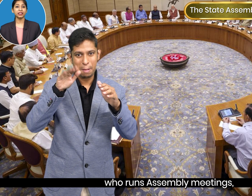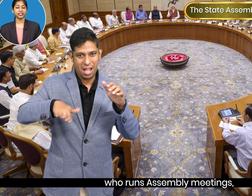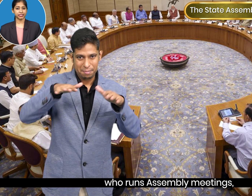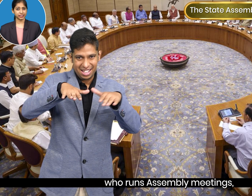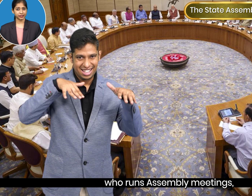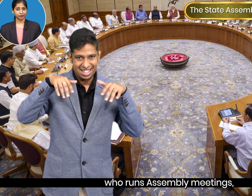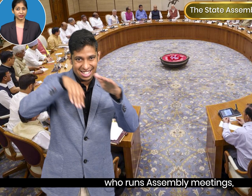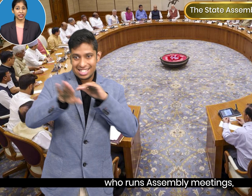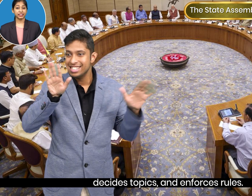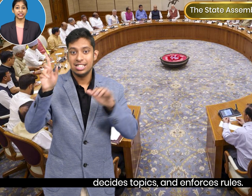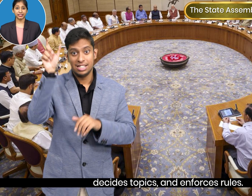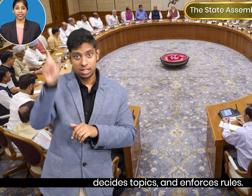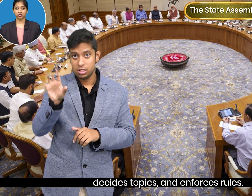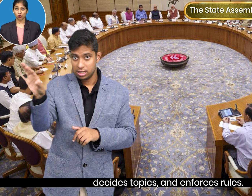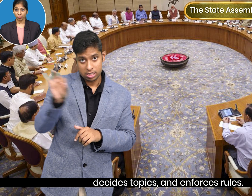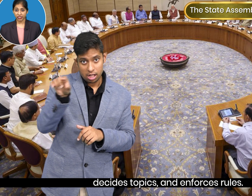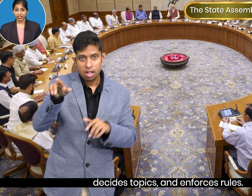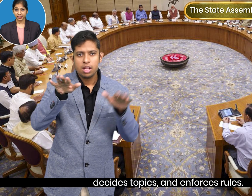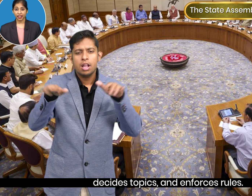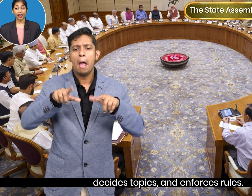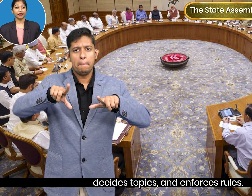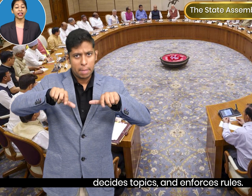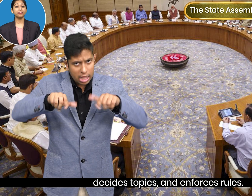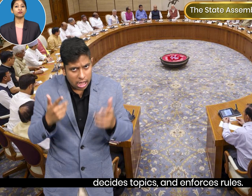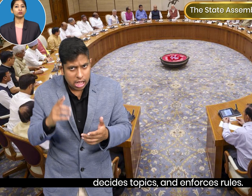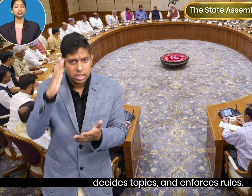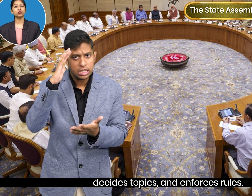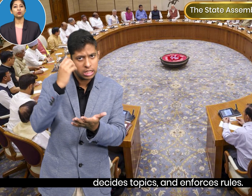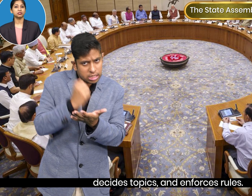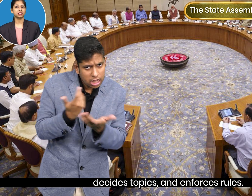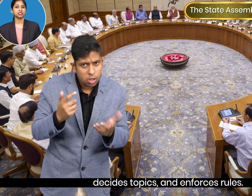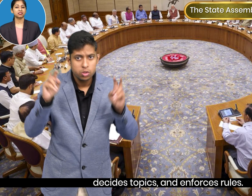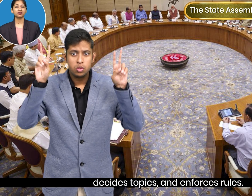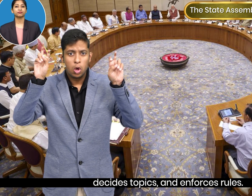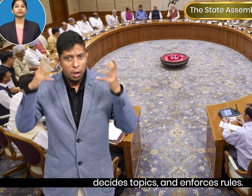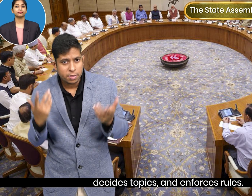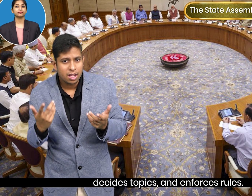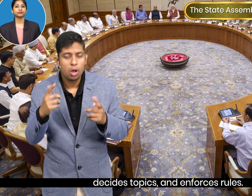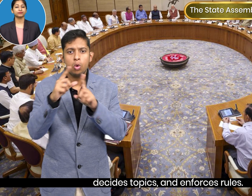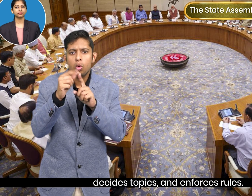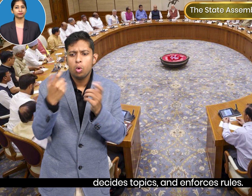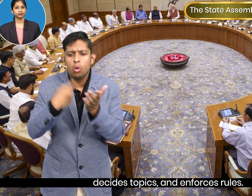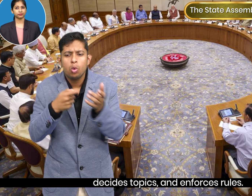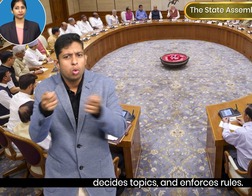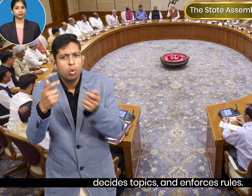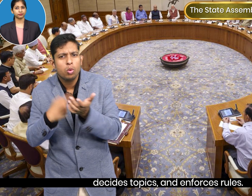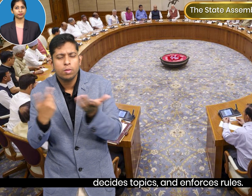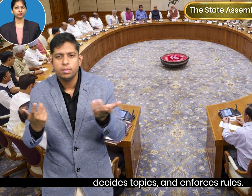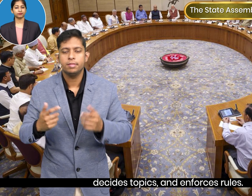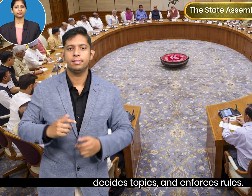assembly meetings, decides topics and enforces rules.